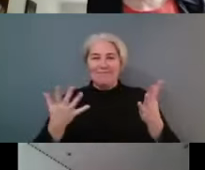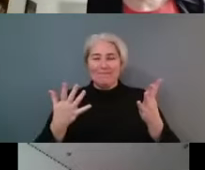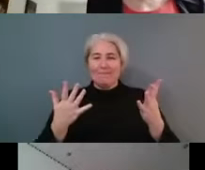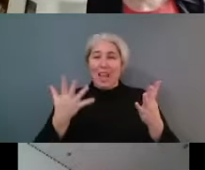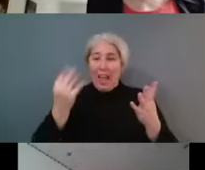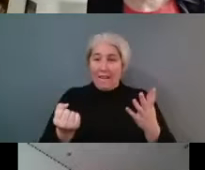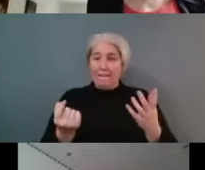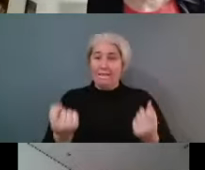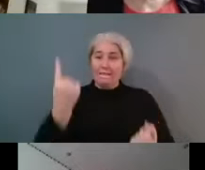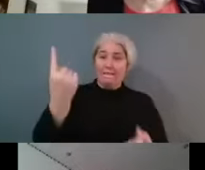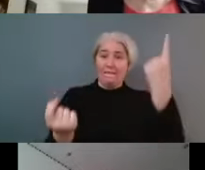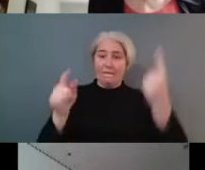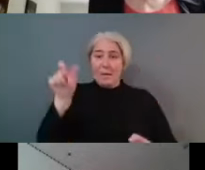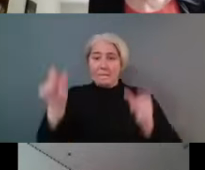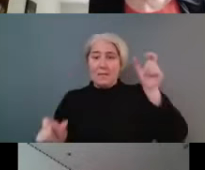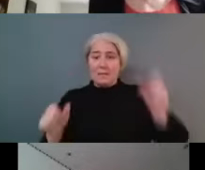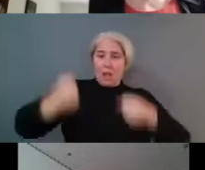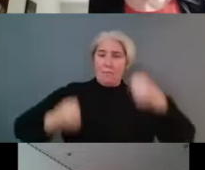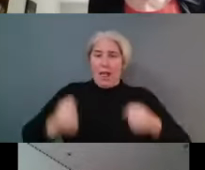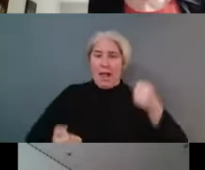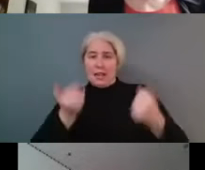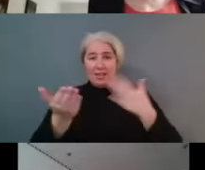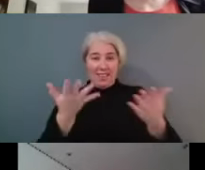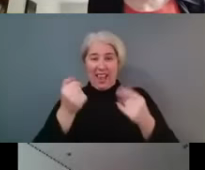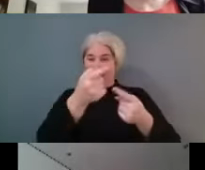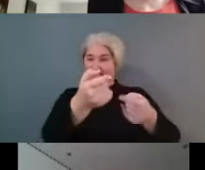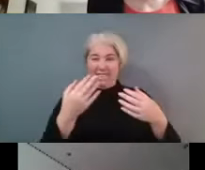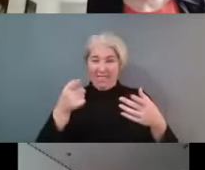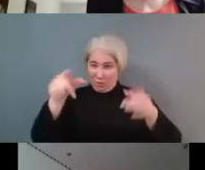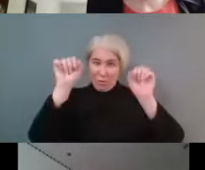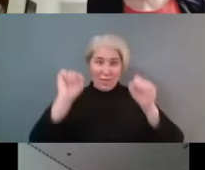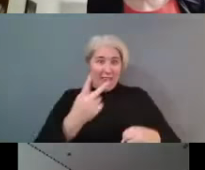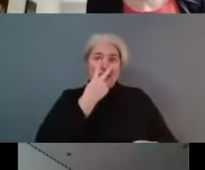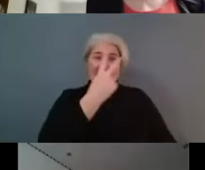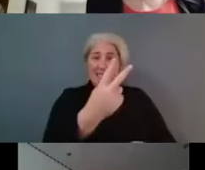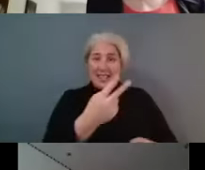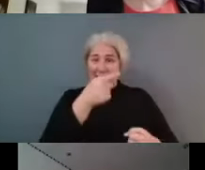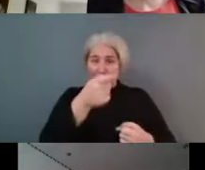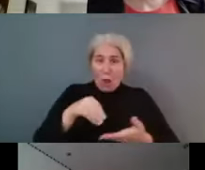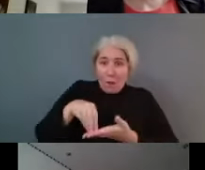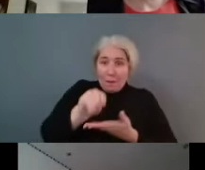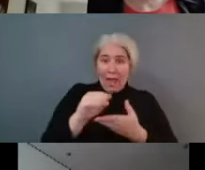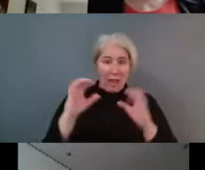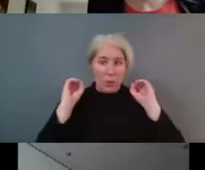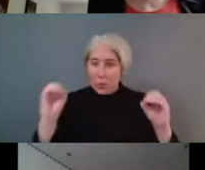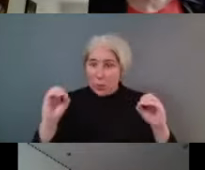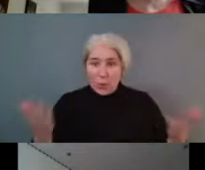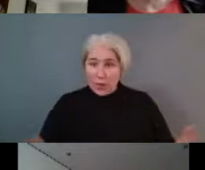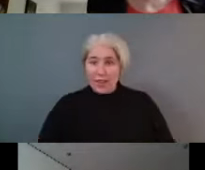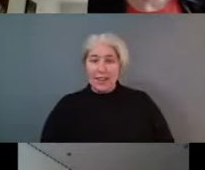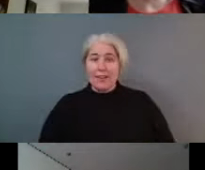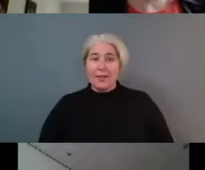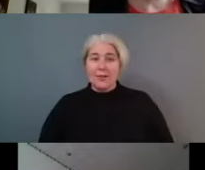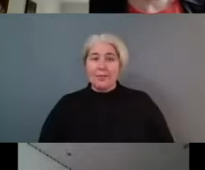and it is free of charge available on the Research Institute website of Bodies, which is